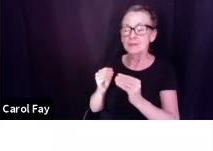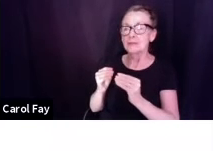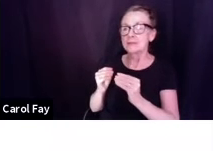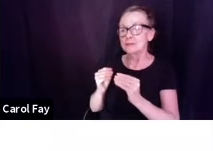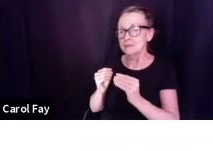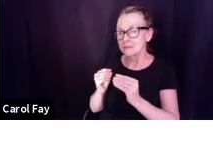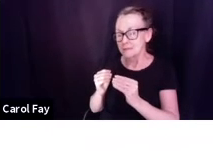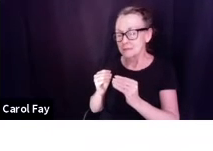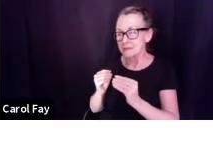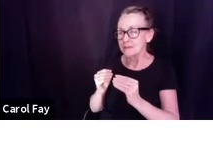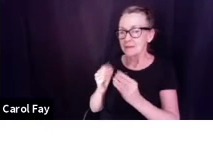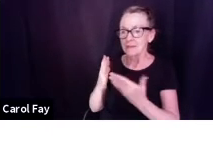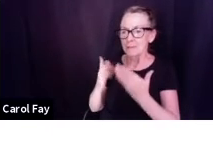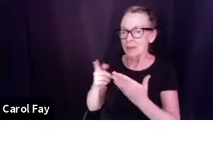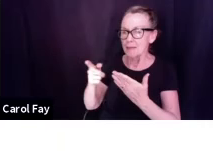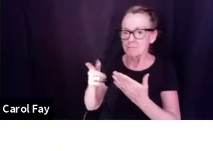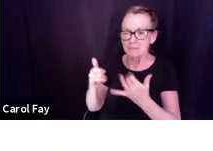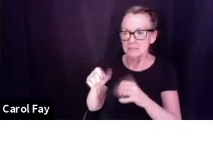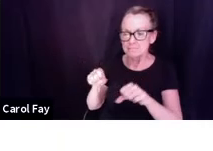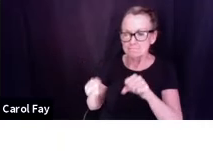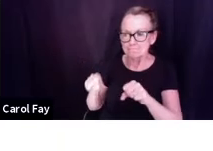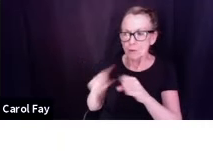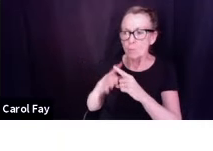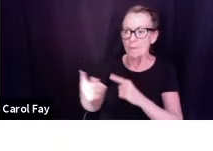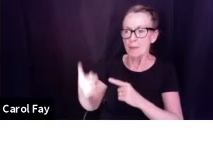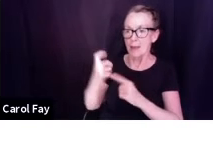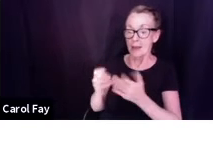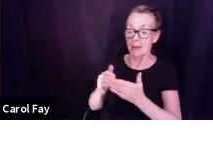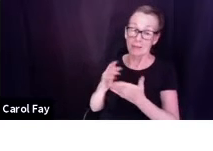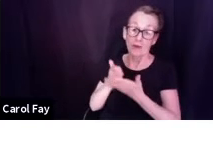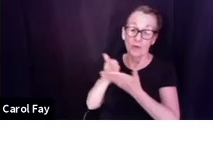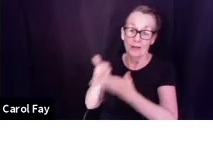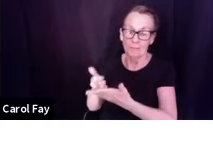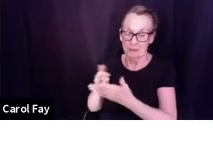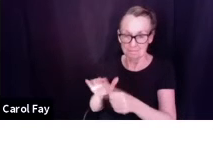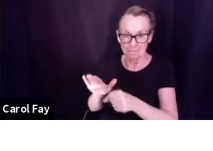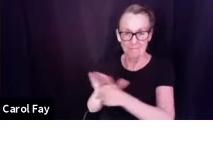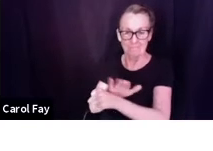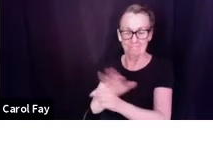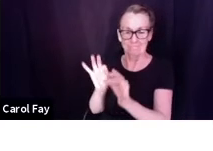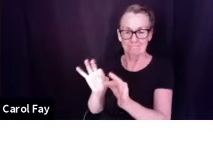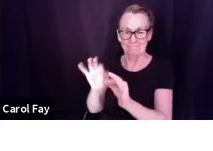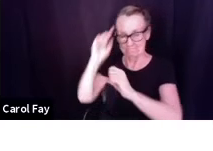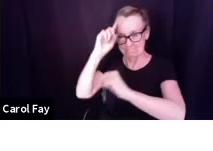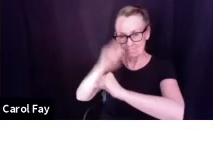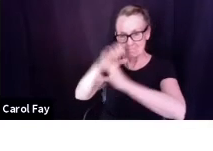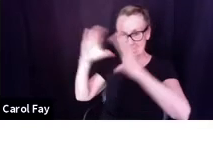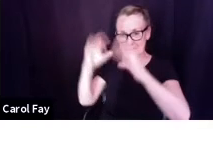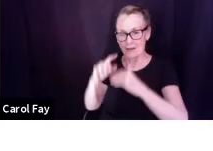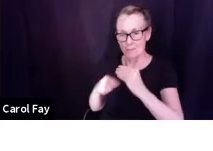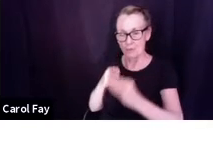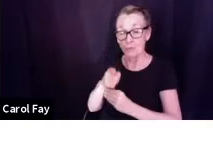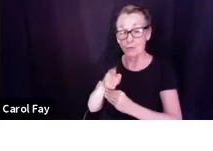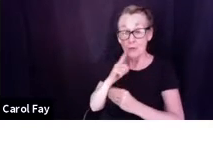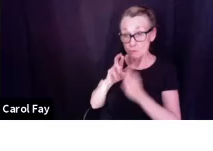then they might be still unsure of. So that can be very helpful. It helps if when you've researched the company